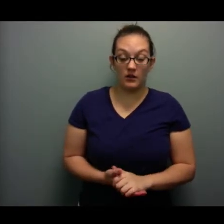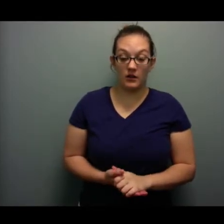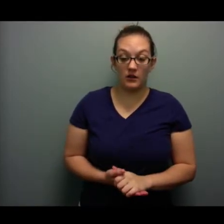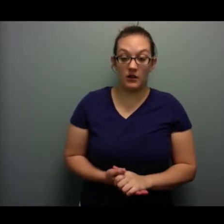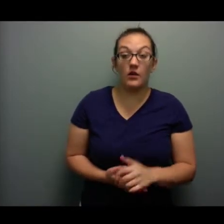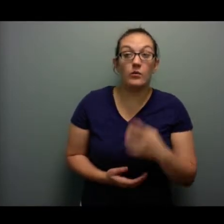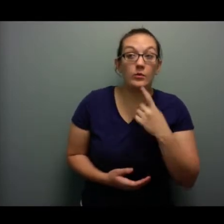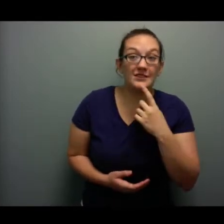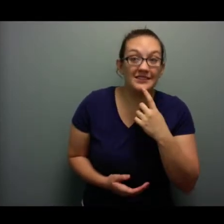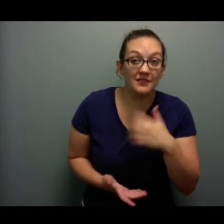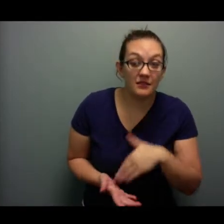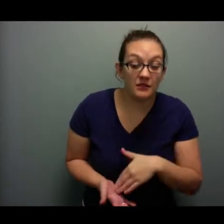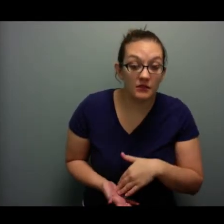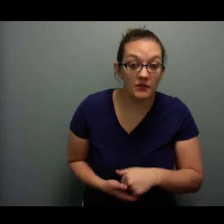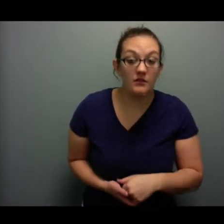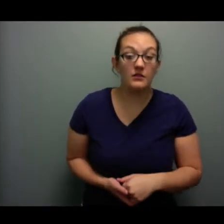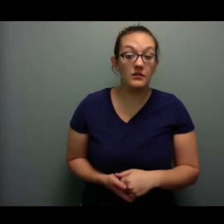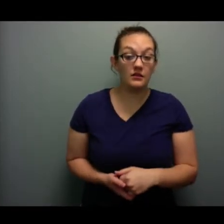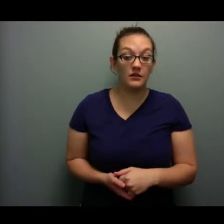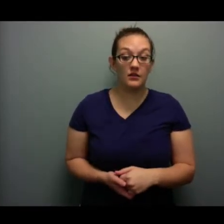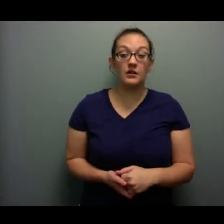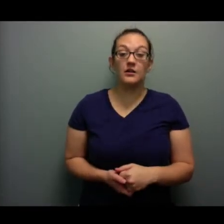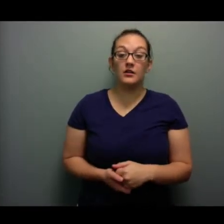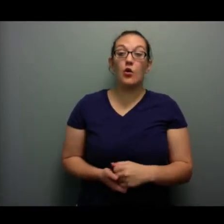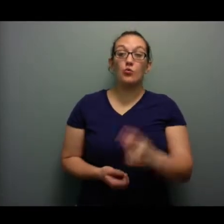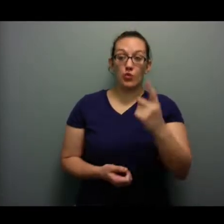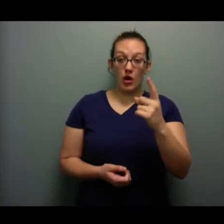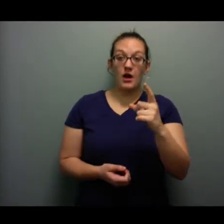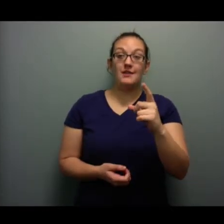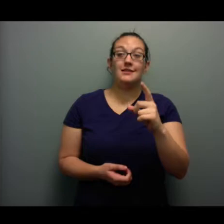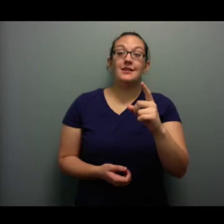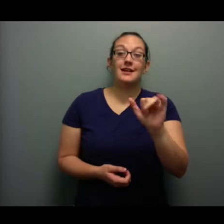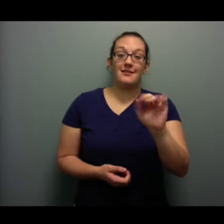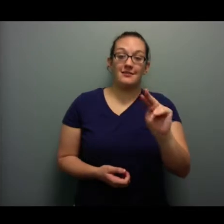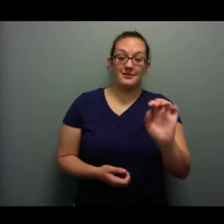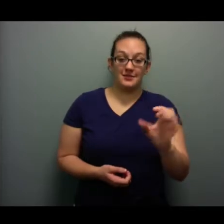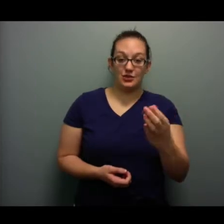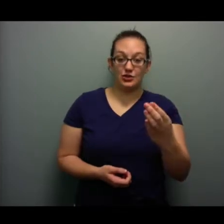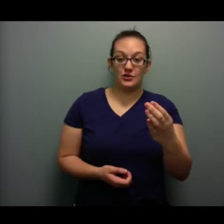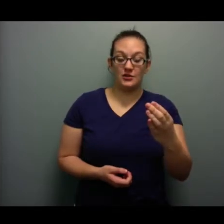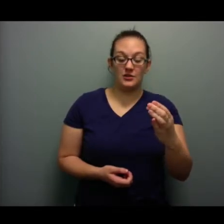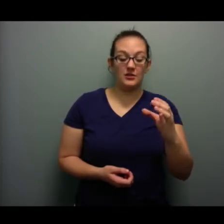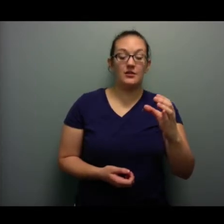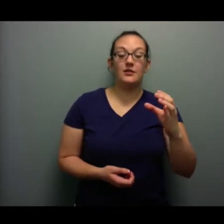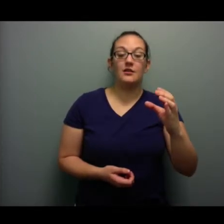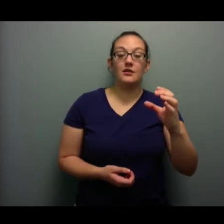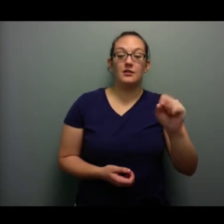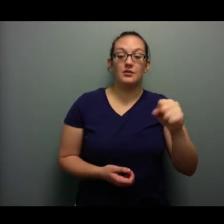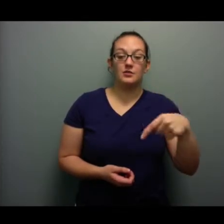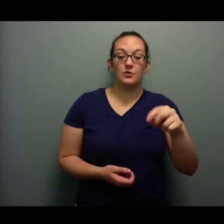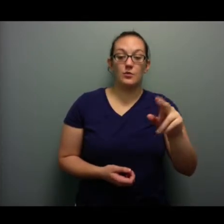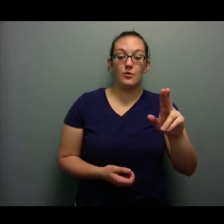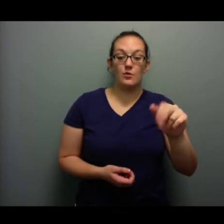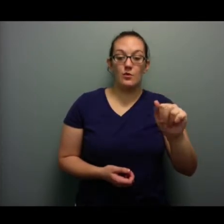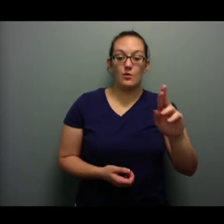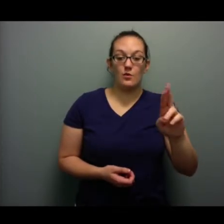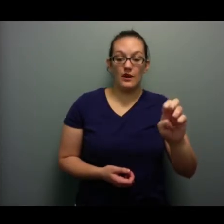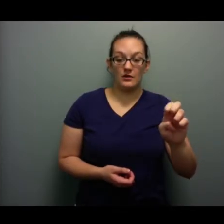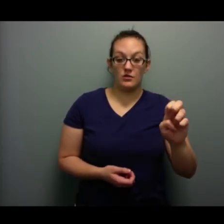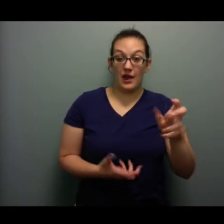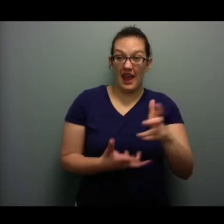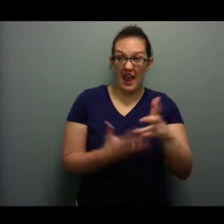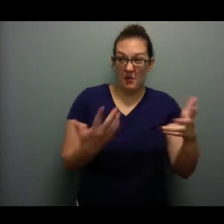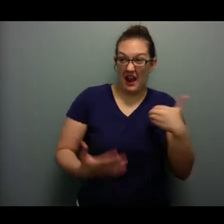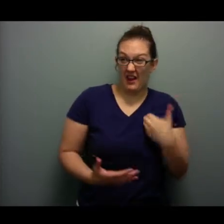It's what was that? It's 1 inch square. Okay, so here, how many square inches do I have in